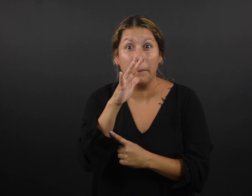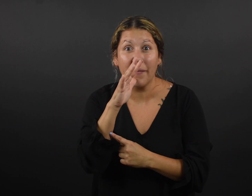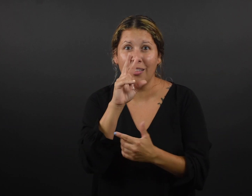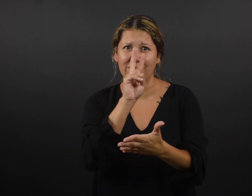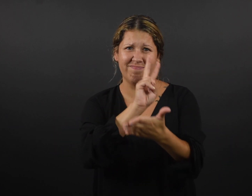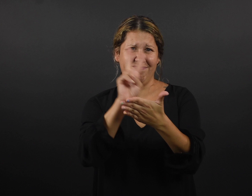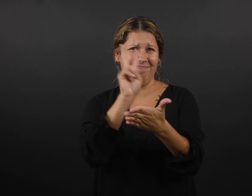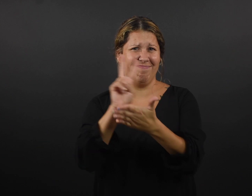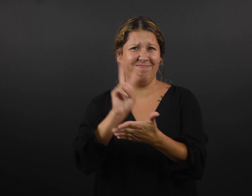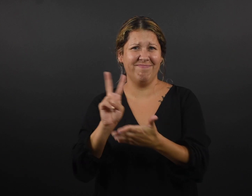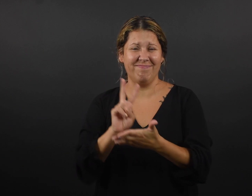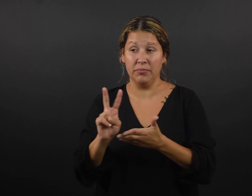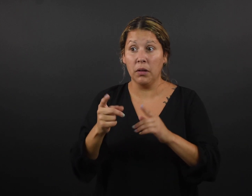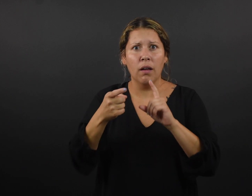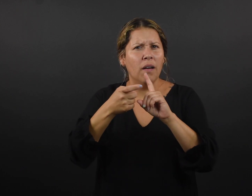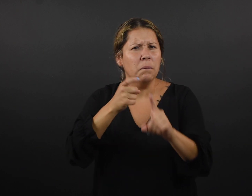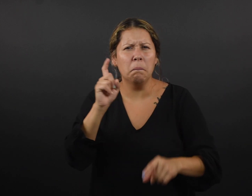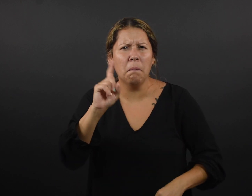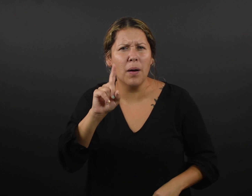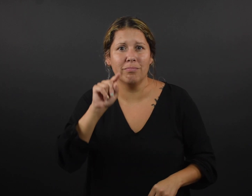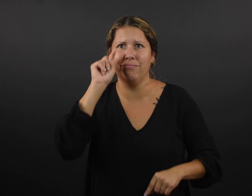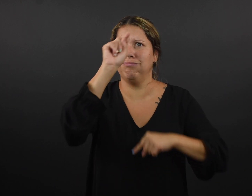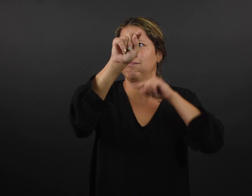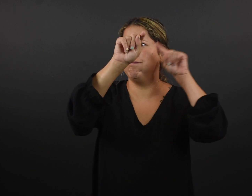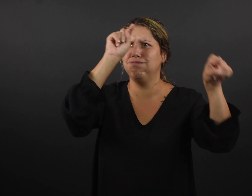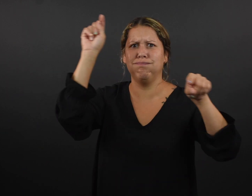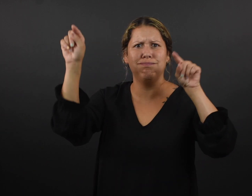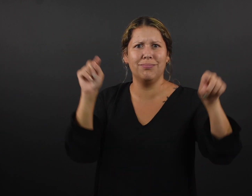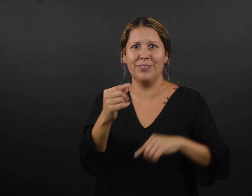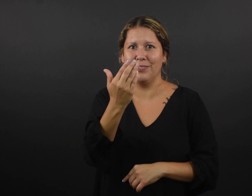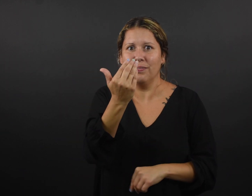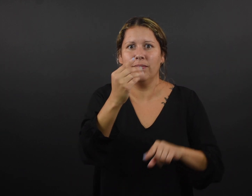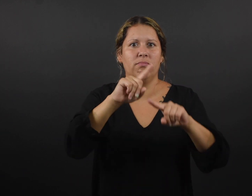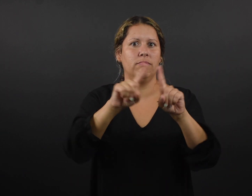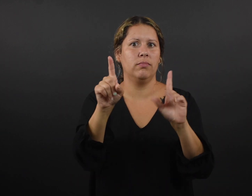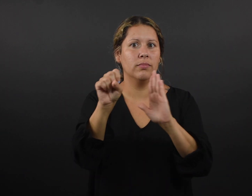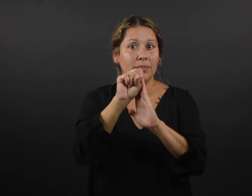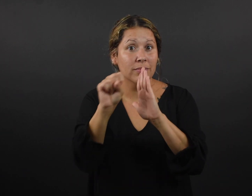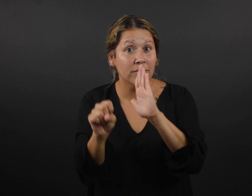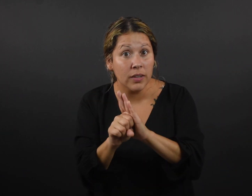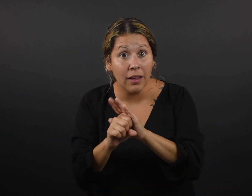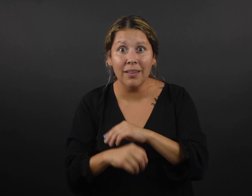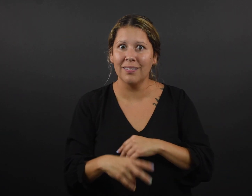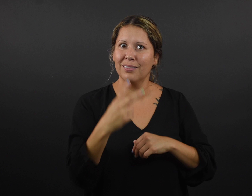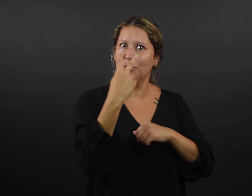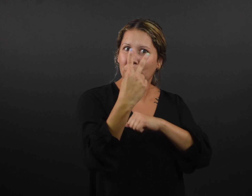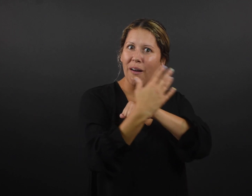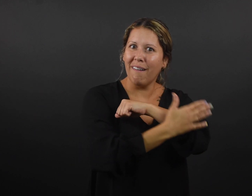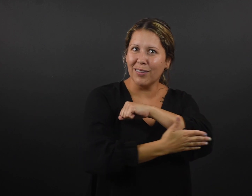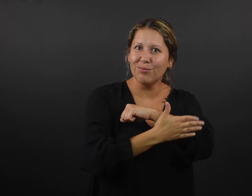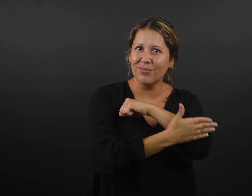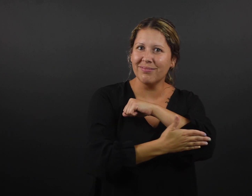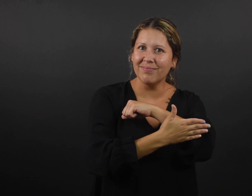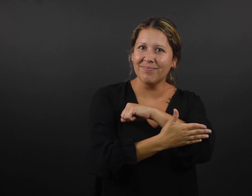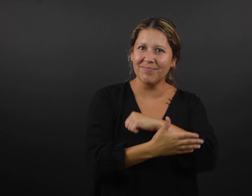bi-weekly from 15 different states and 2 countries. Pearl